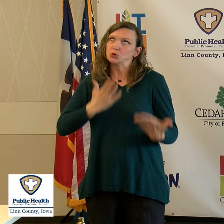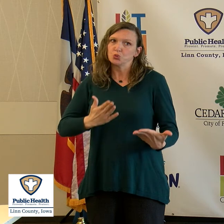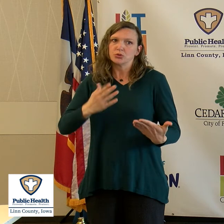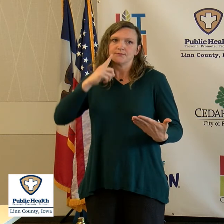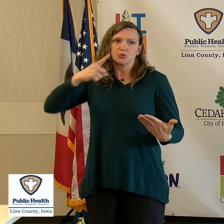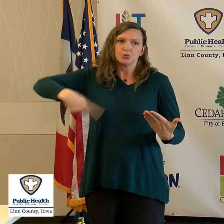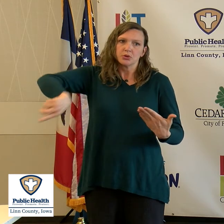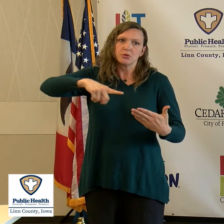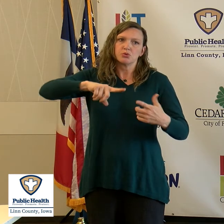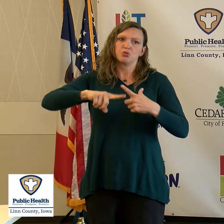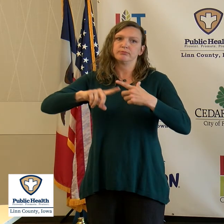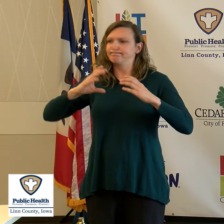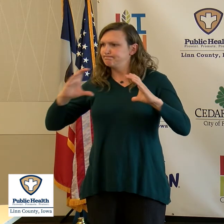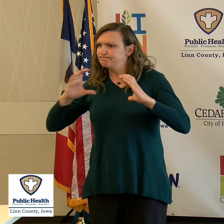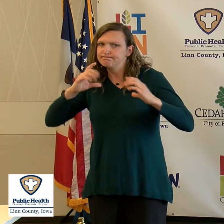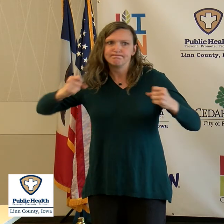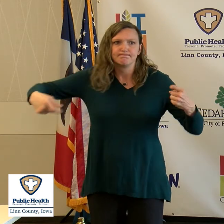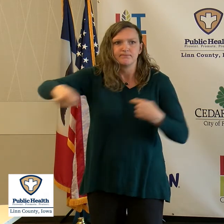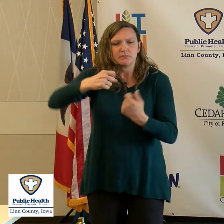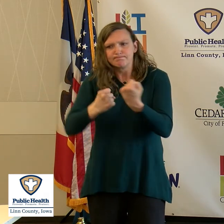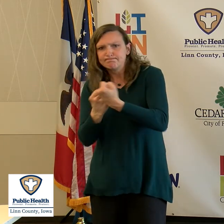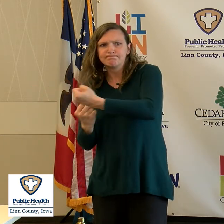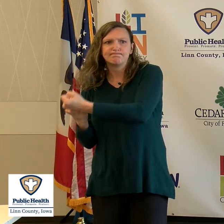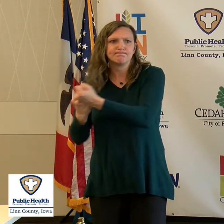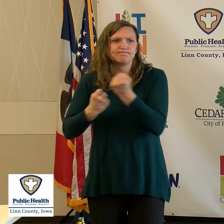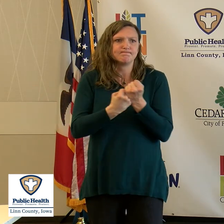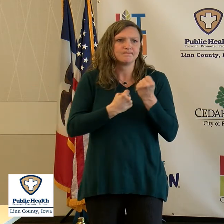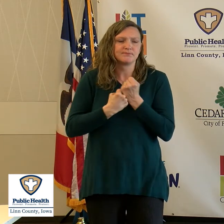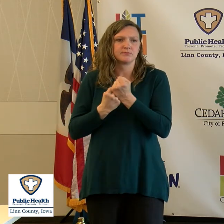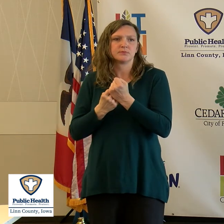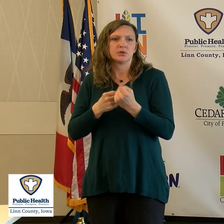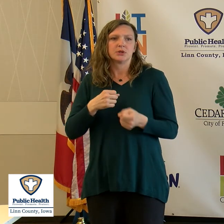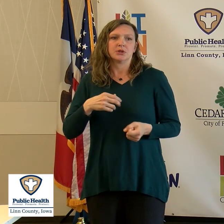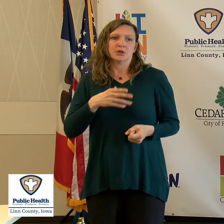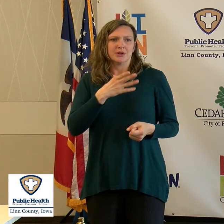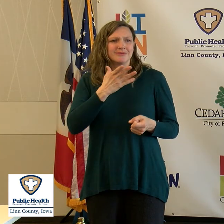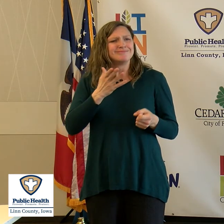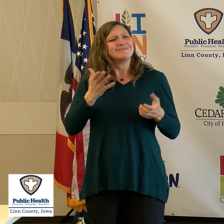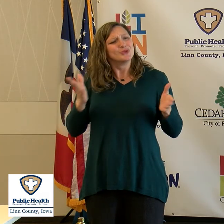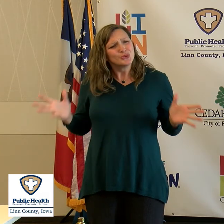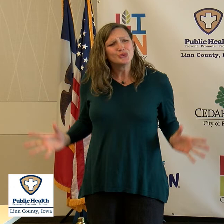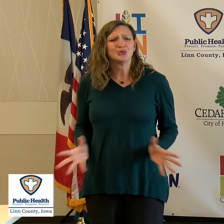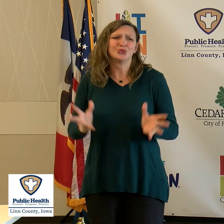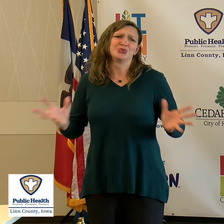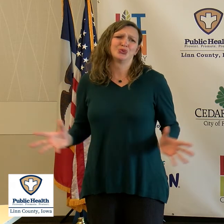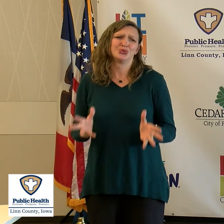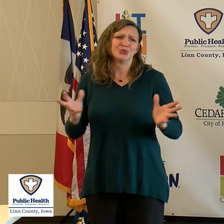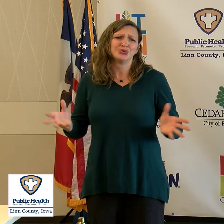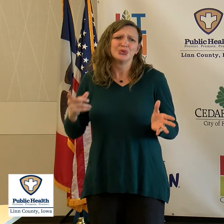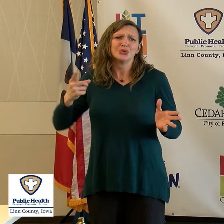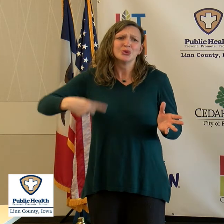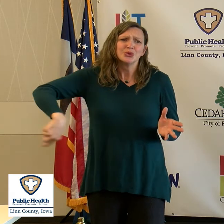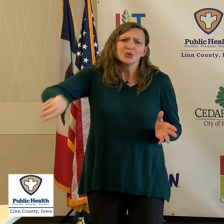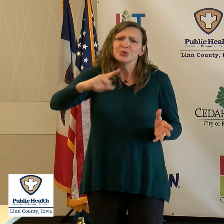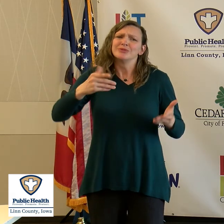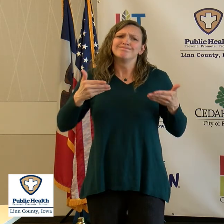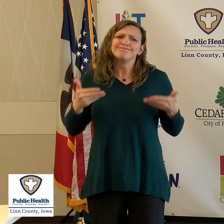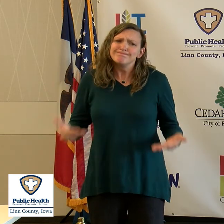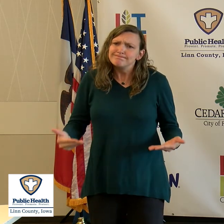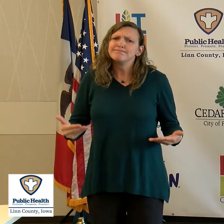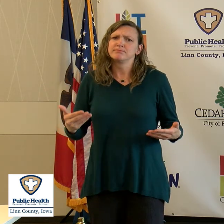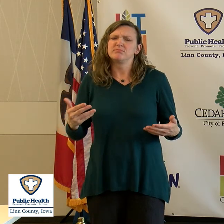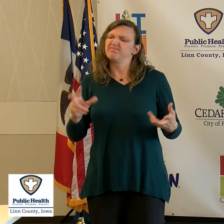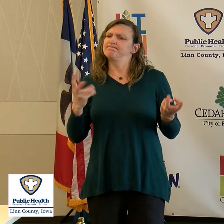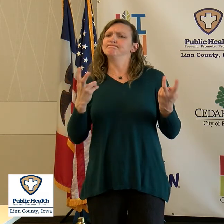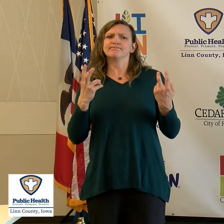your peers, who may also be your competitors, to encourage them to adopt these practices. We need this kind